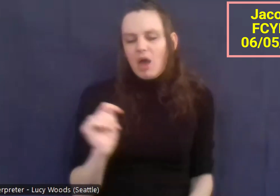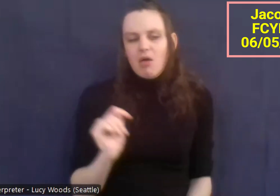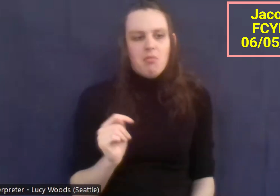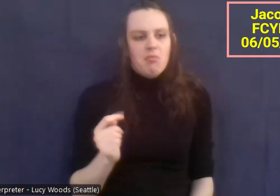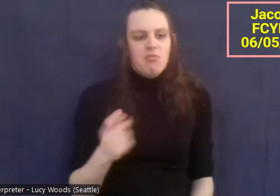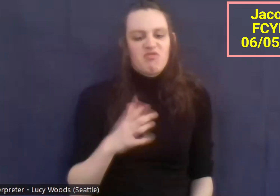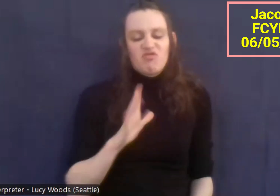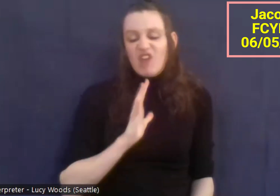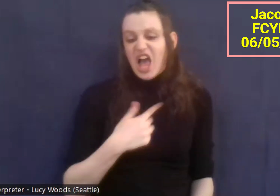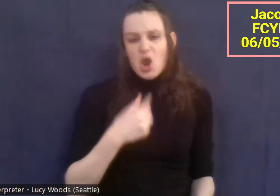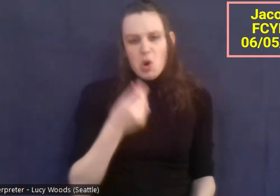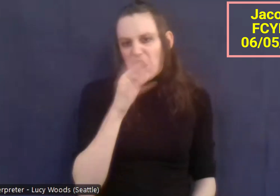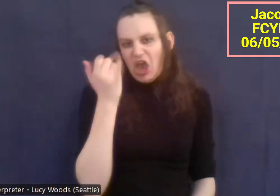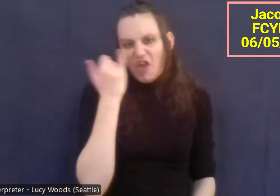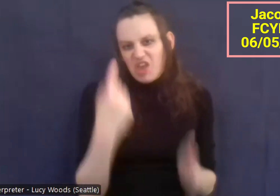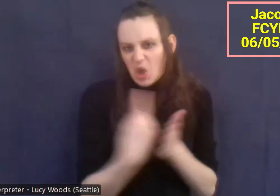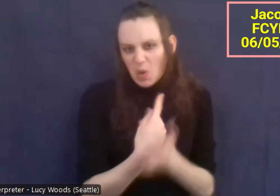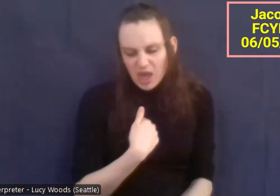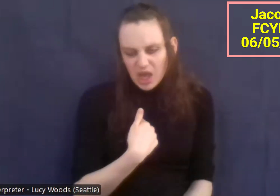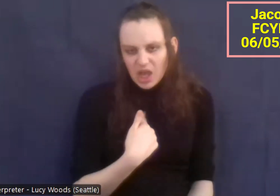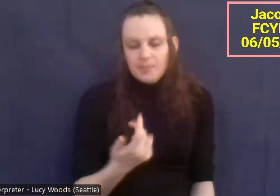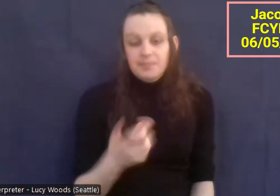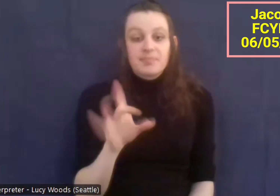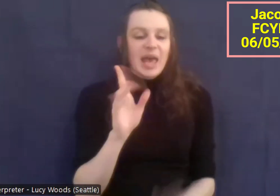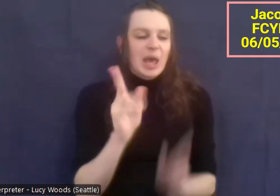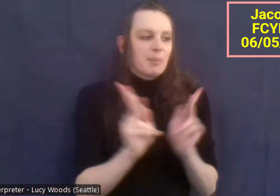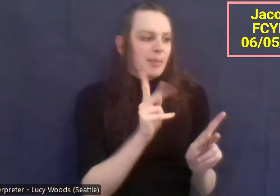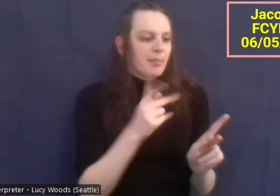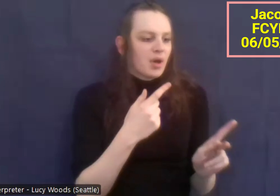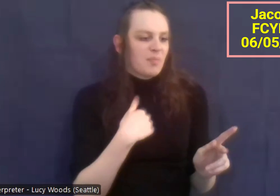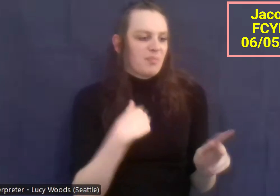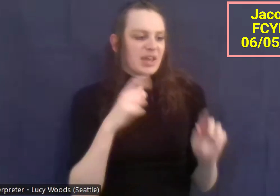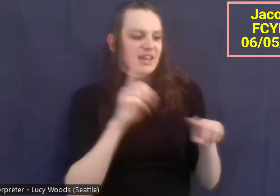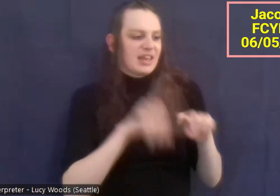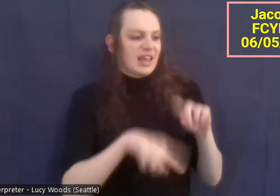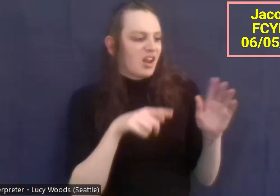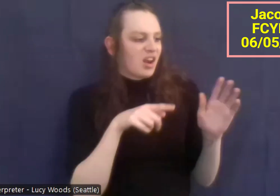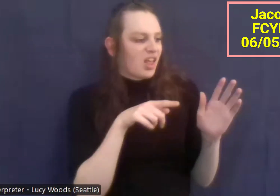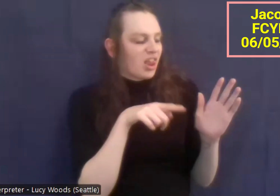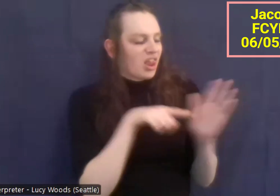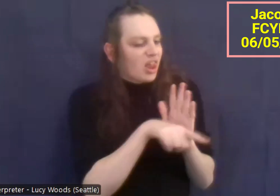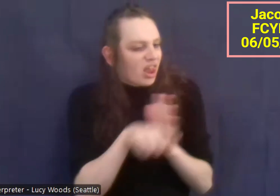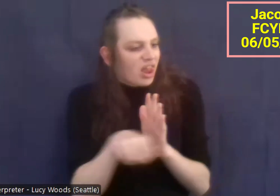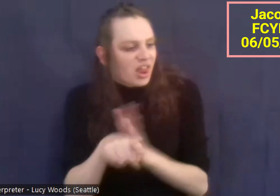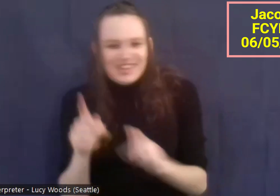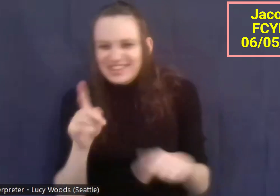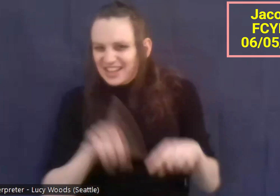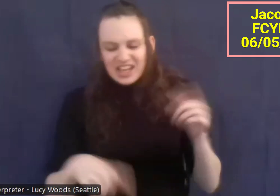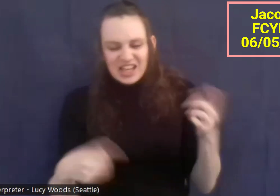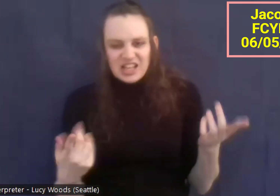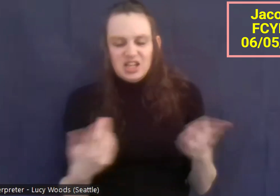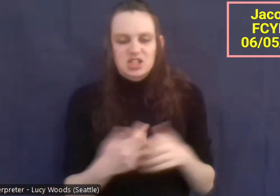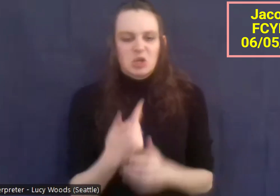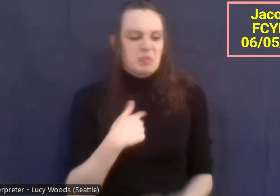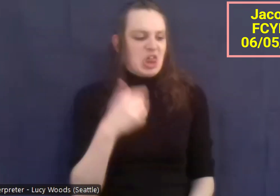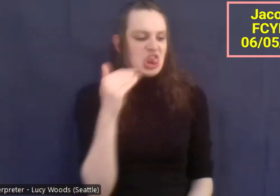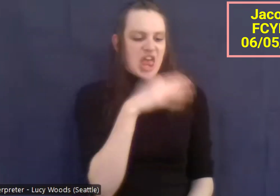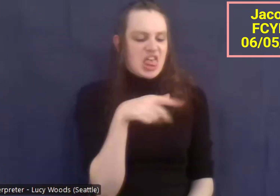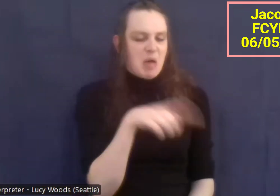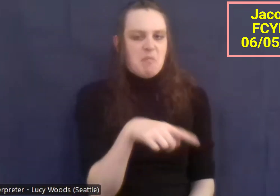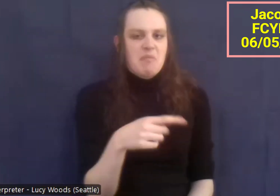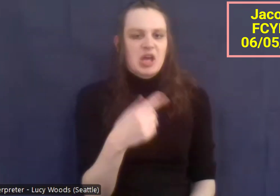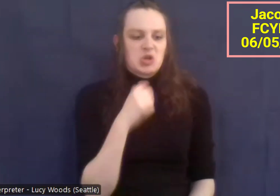fight with my knife. So plan C, without thinking about it, was to blatantly lie, bold-faced lie. I told them I don't remember.